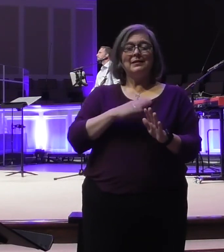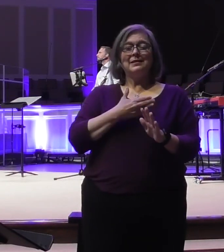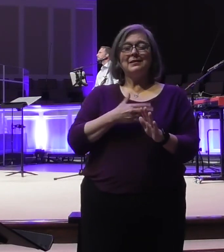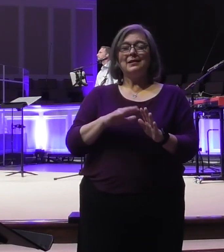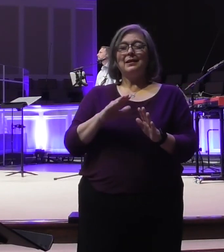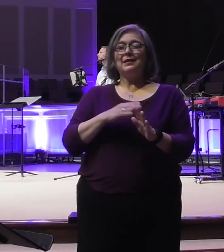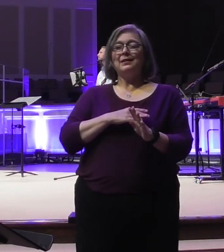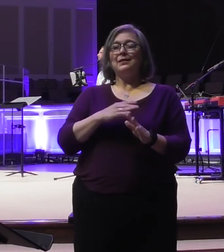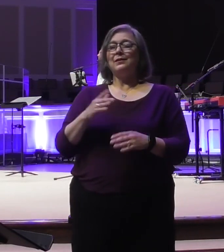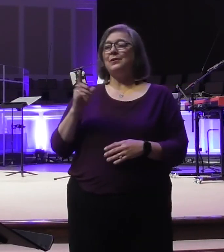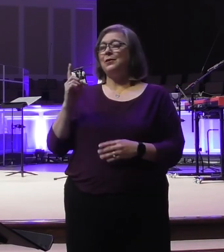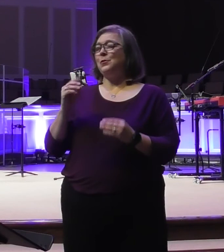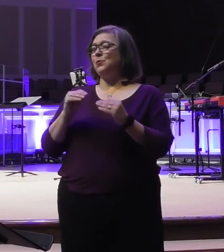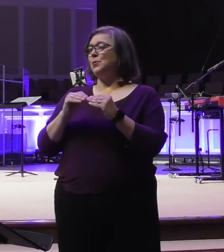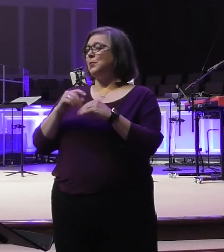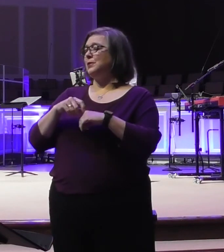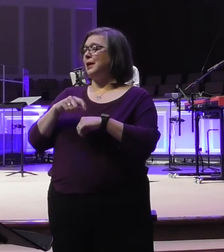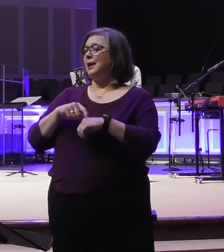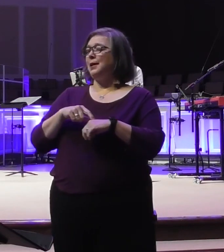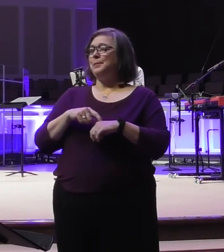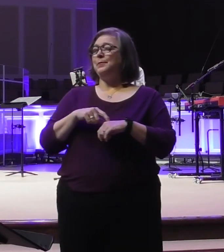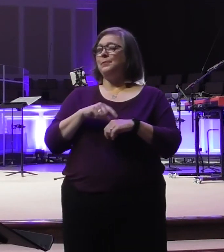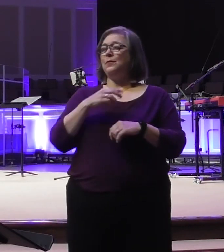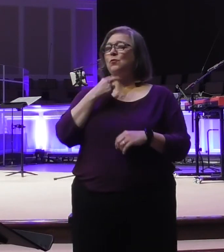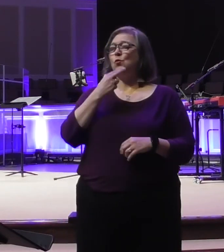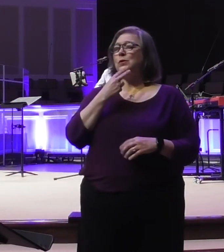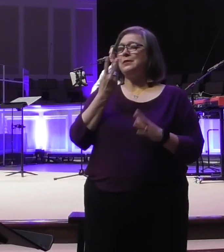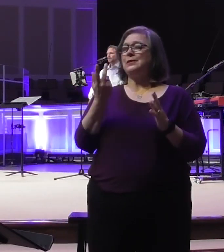our voices. Would you lead us one more time?